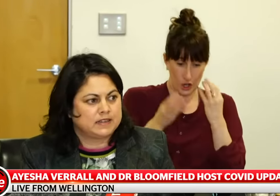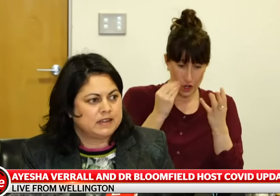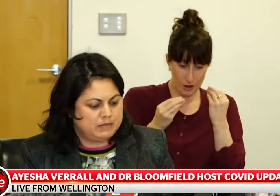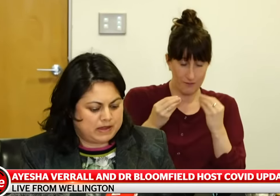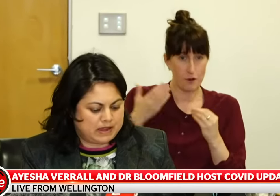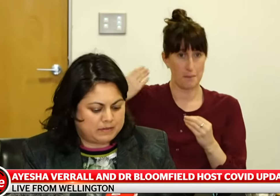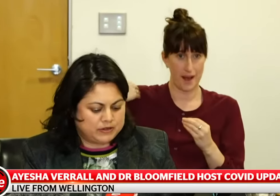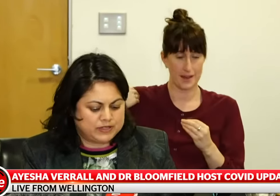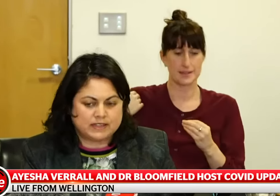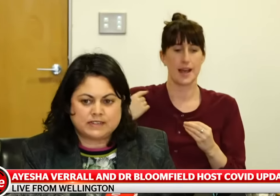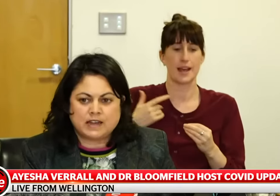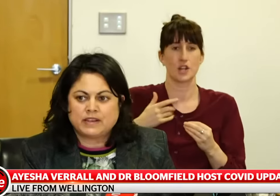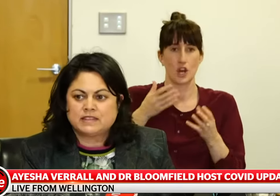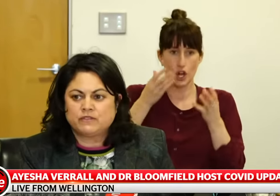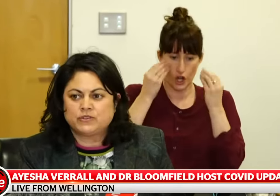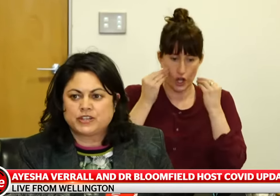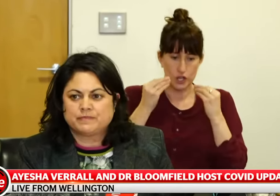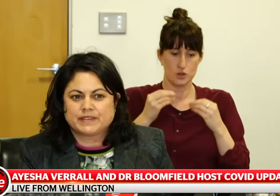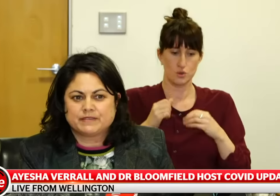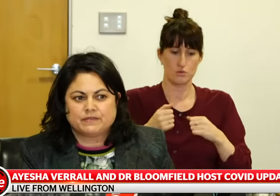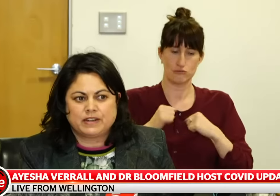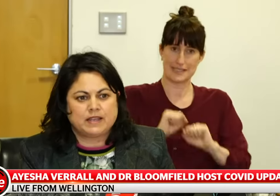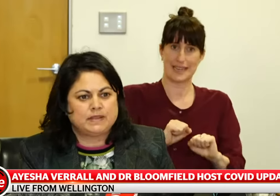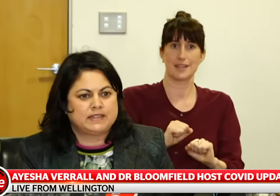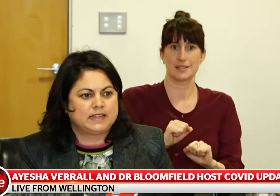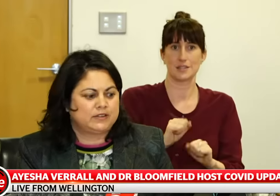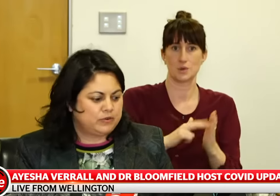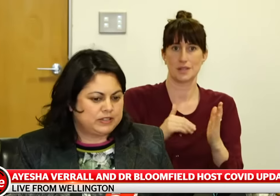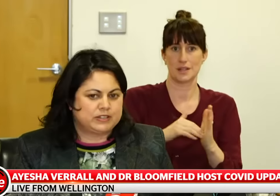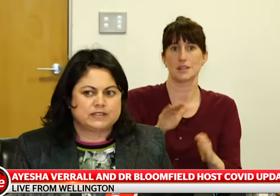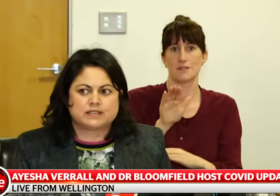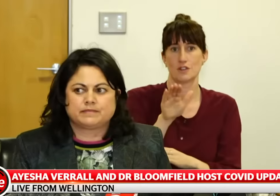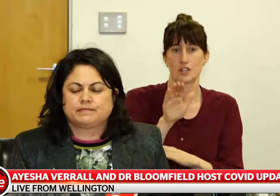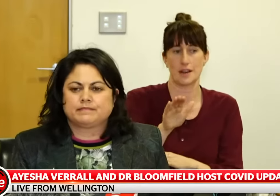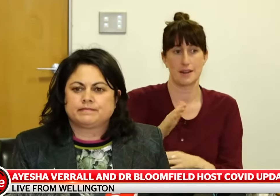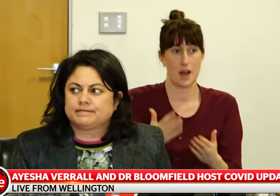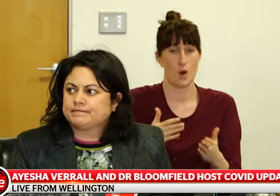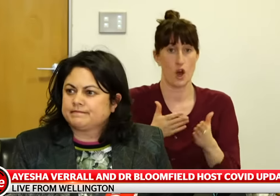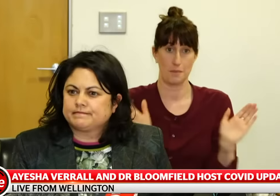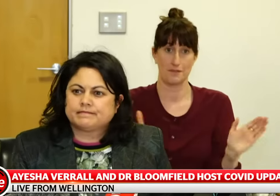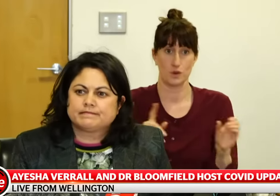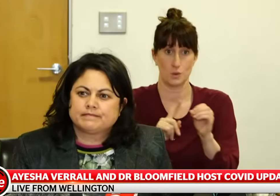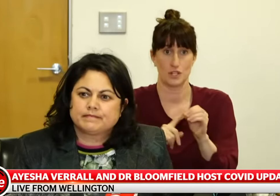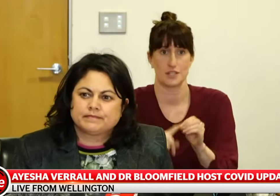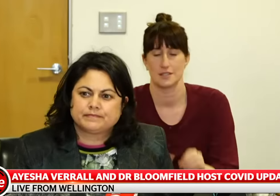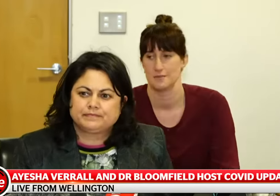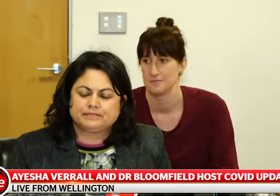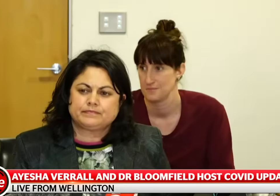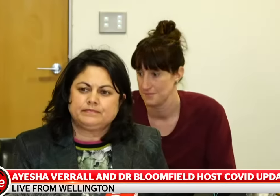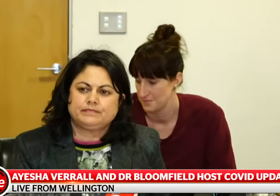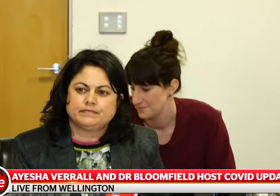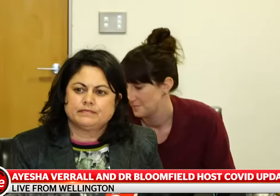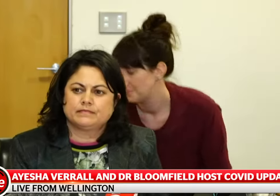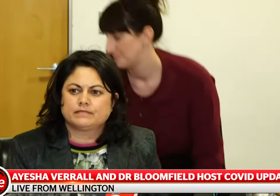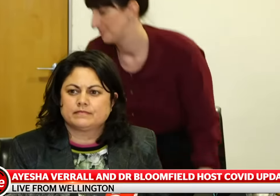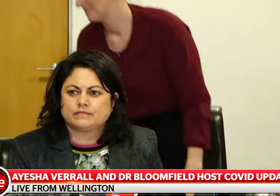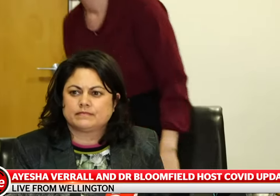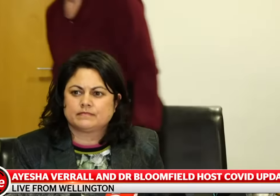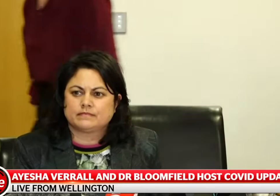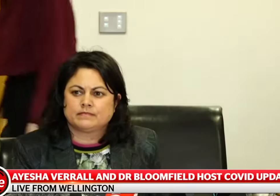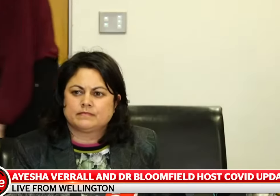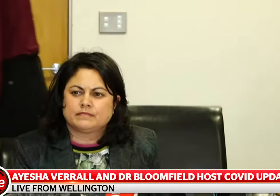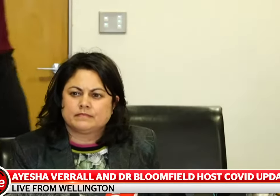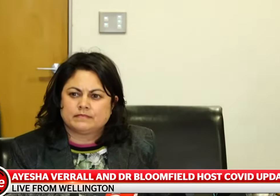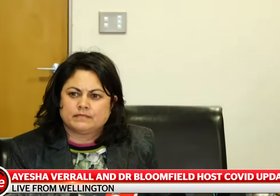protect New Zealand now and in the future. Very happy to take your questions. Dr. Bloomfield, the traffic light system as